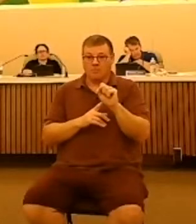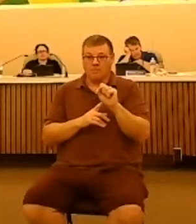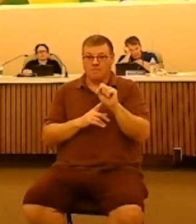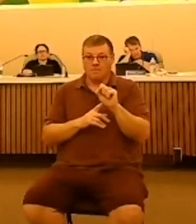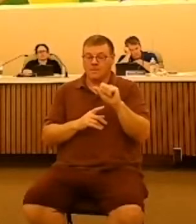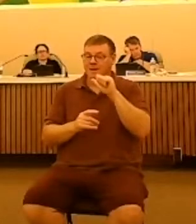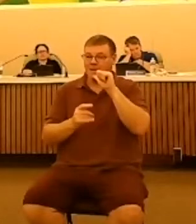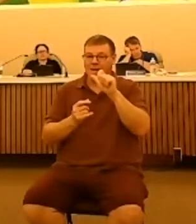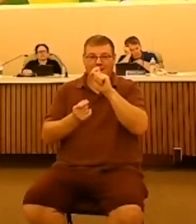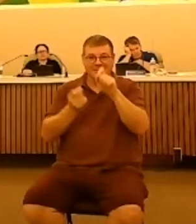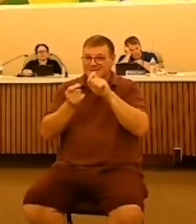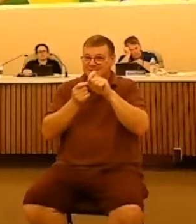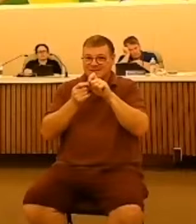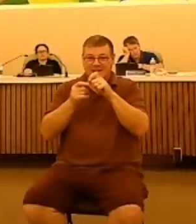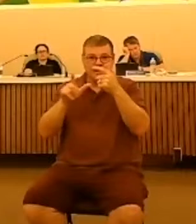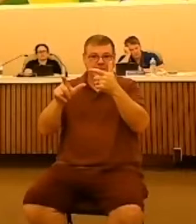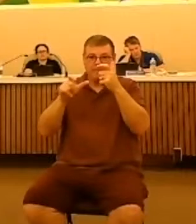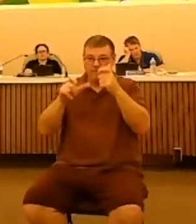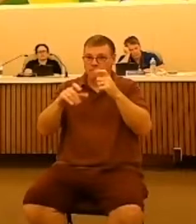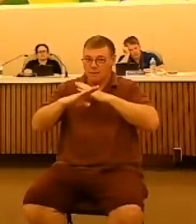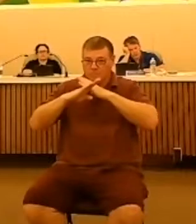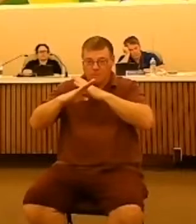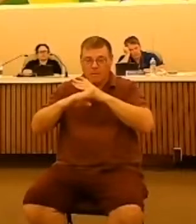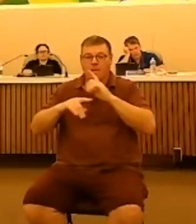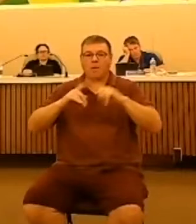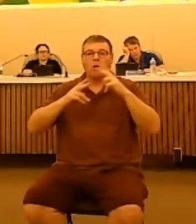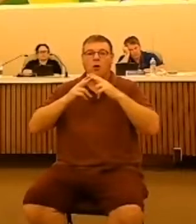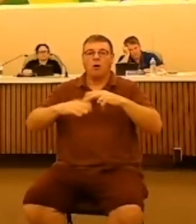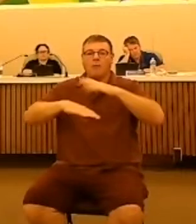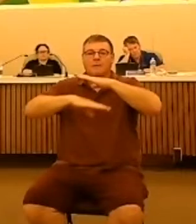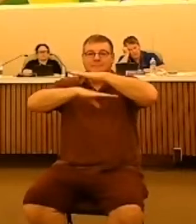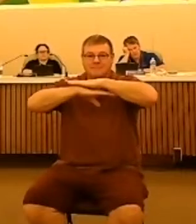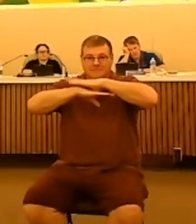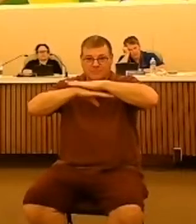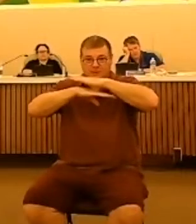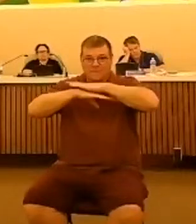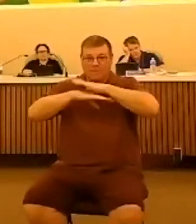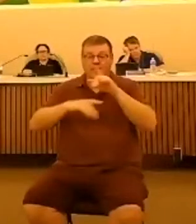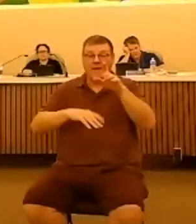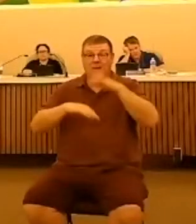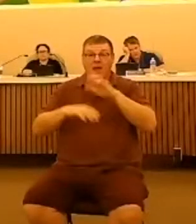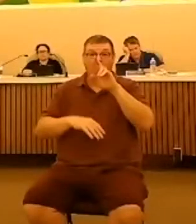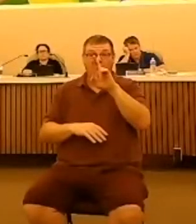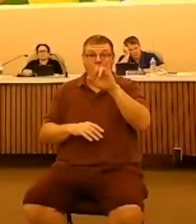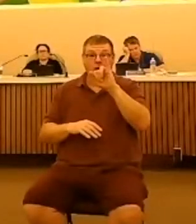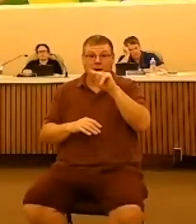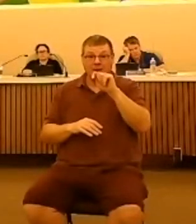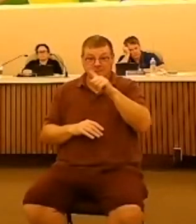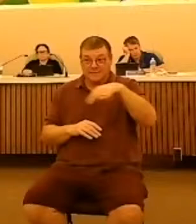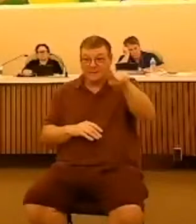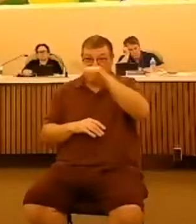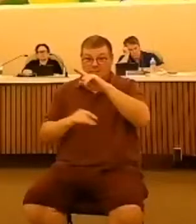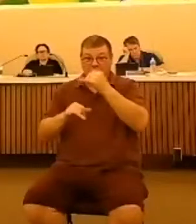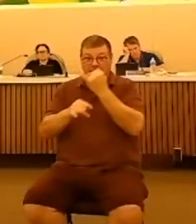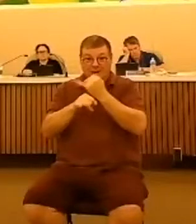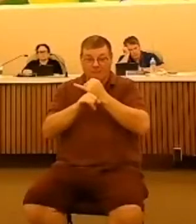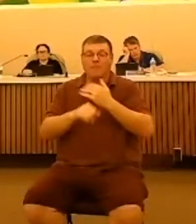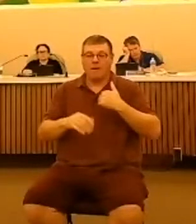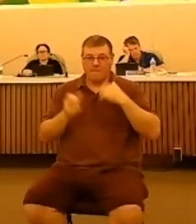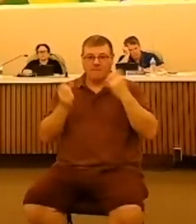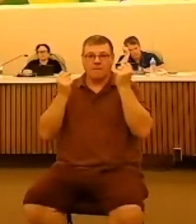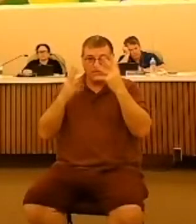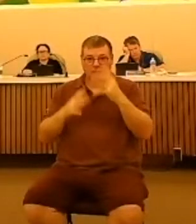Not exactly a speed bump. I referred to it as a tabletop crosswalk. If you've ever been on the RIT campus, they have a bunch of them. They're